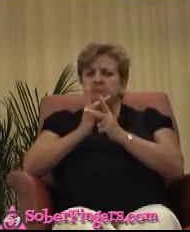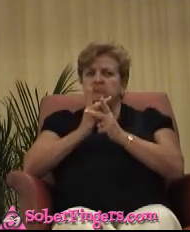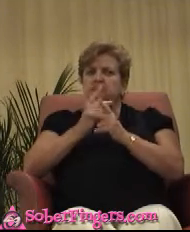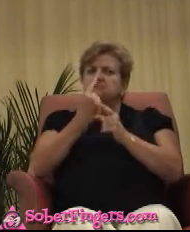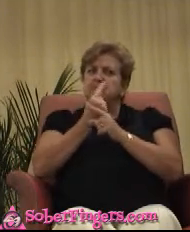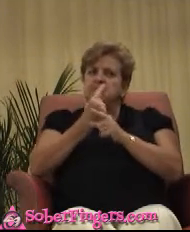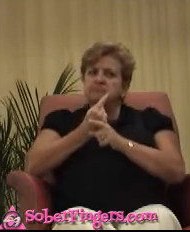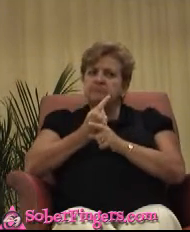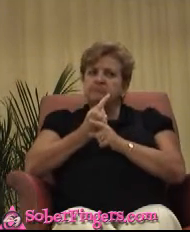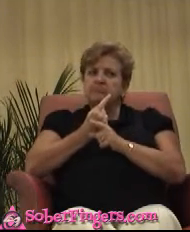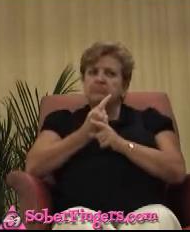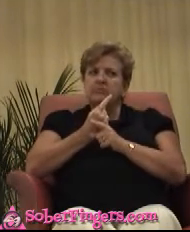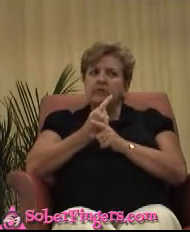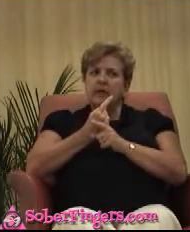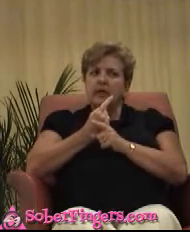And I thanked him for that later.